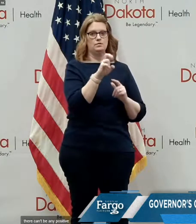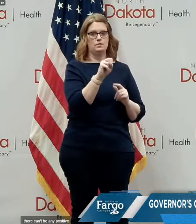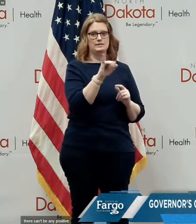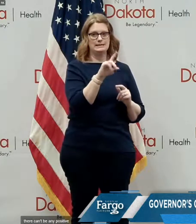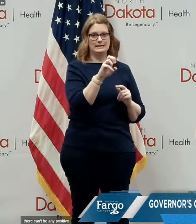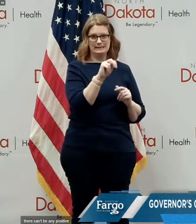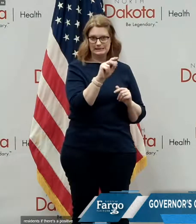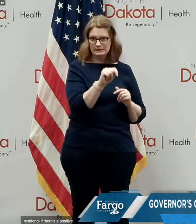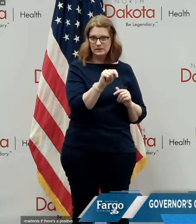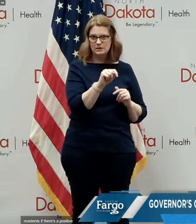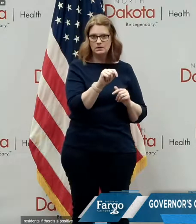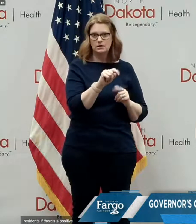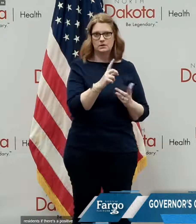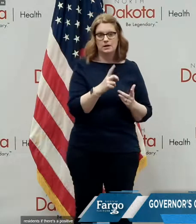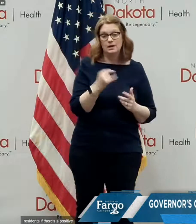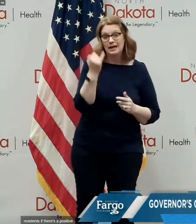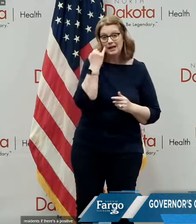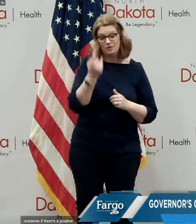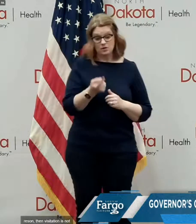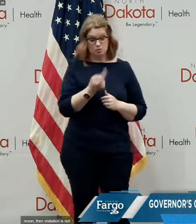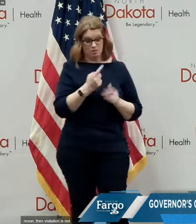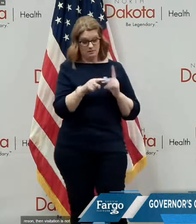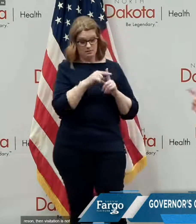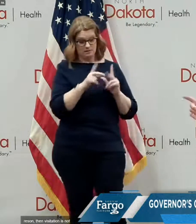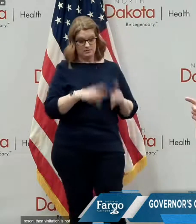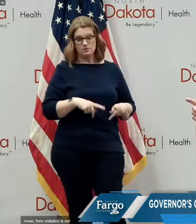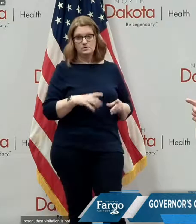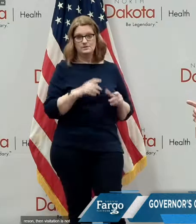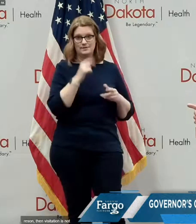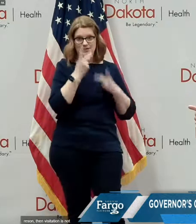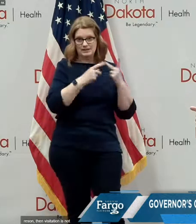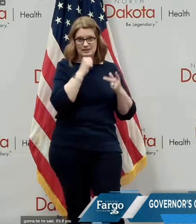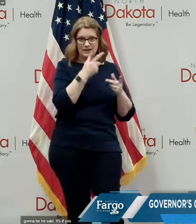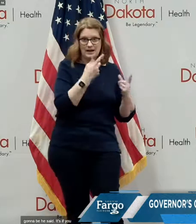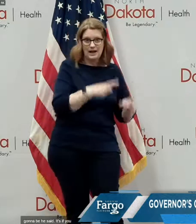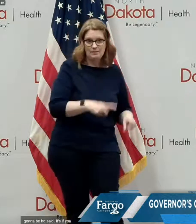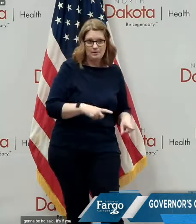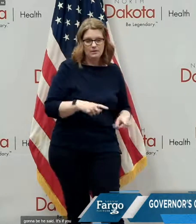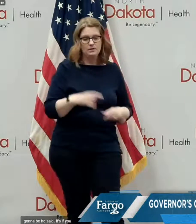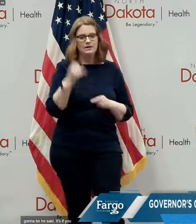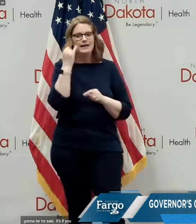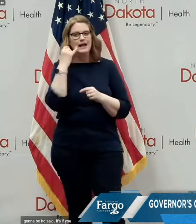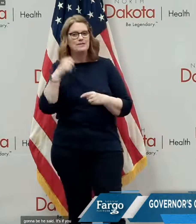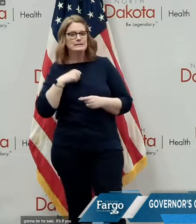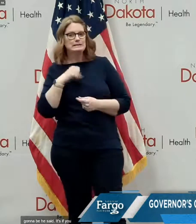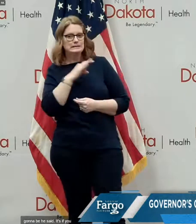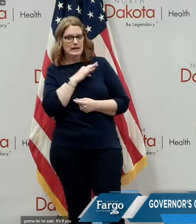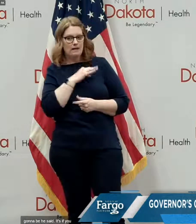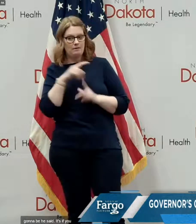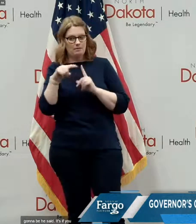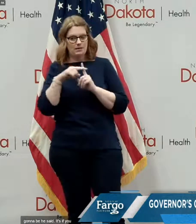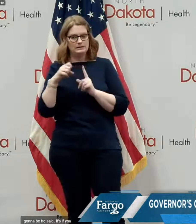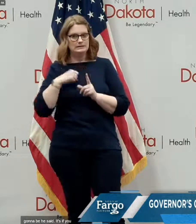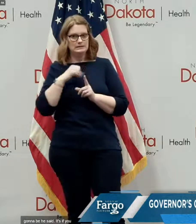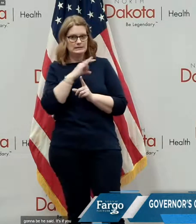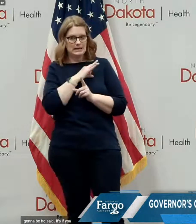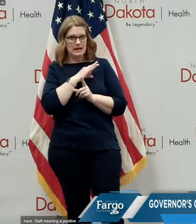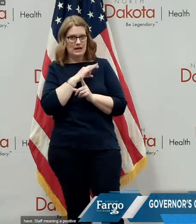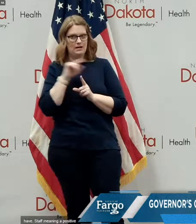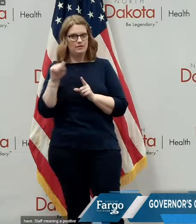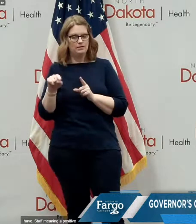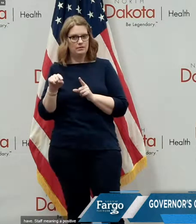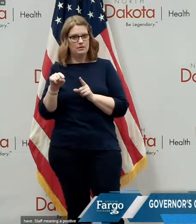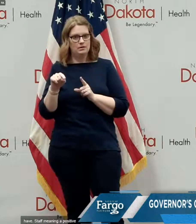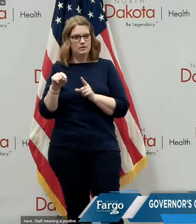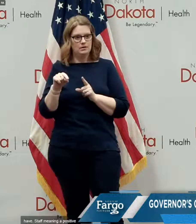then visitation is not going to be happening. He said it's if you have an active staff, meaning a positive staff, you can have a positive